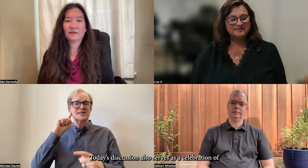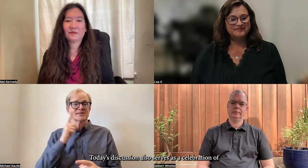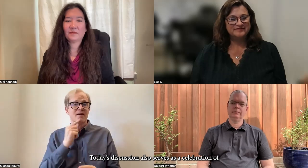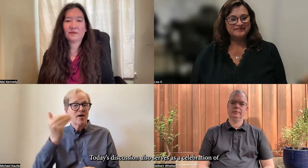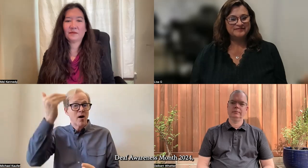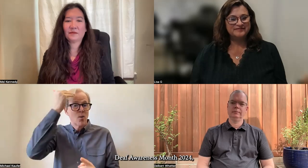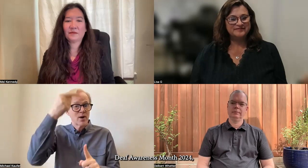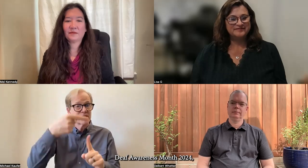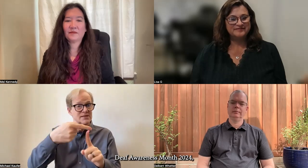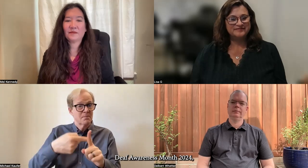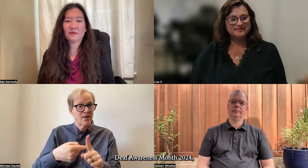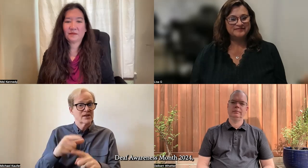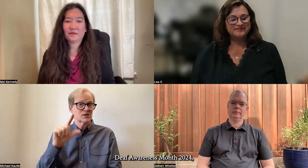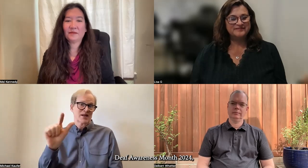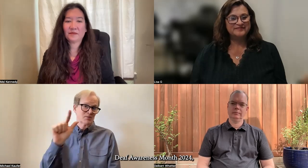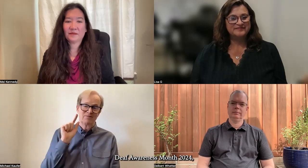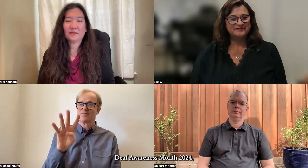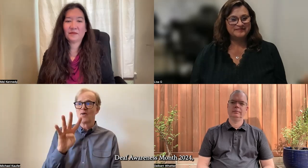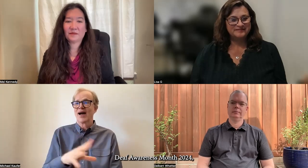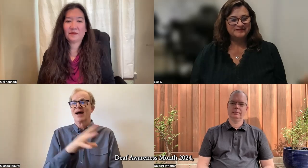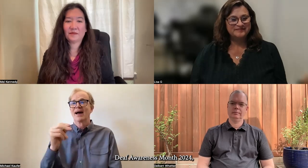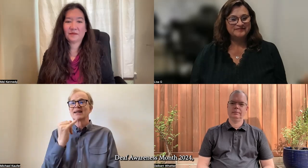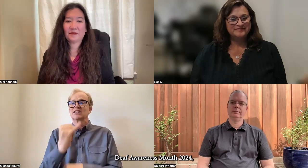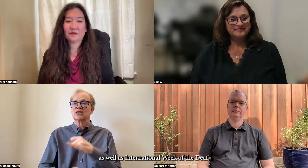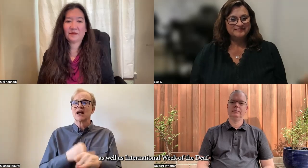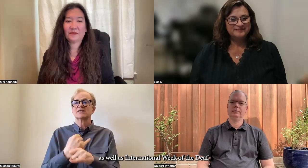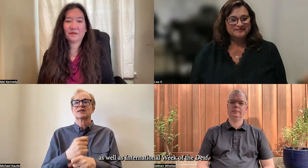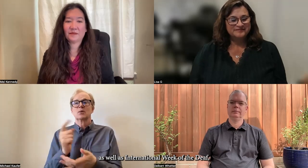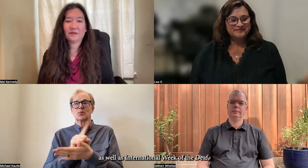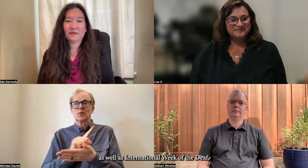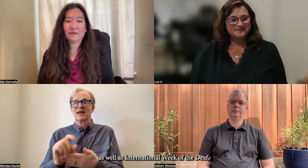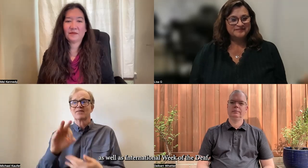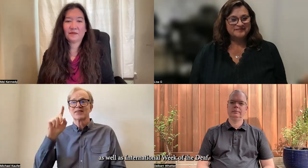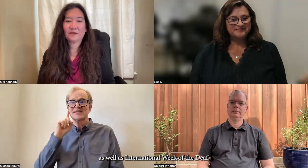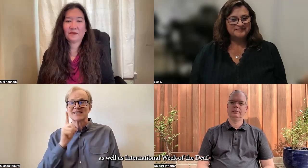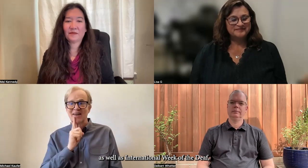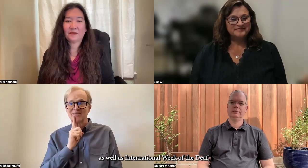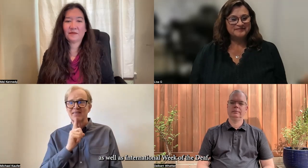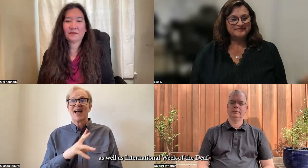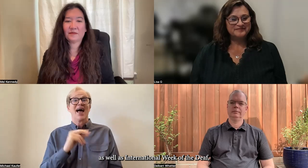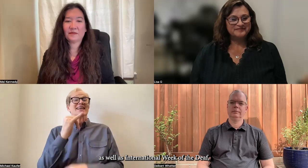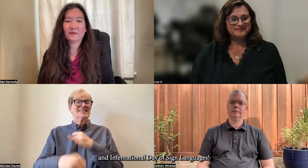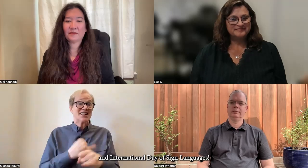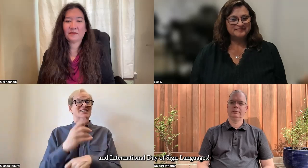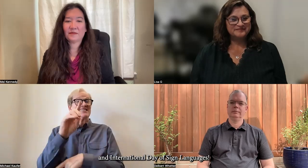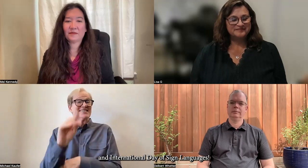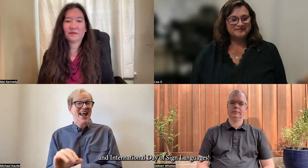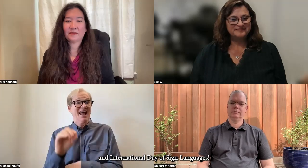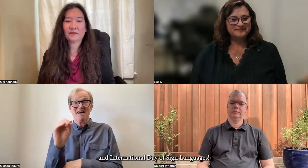as a celebration of Deaf Awareness Month 2024, as well as International Week of the Deaf and International Day